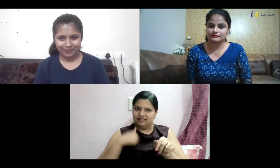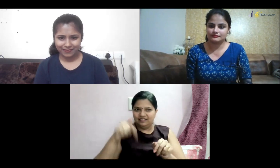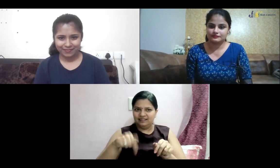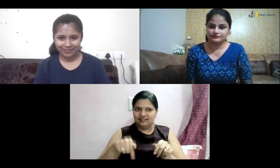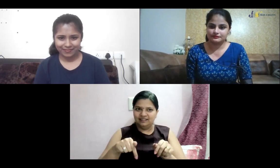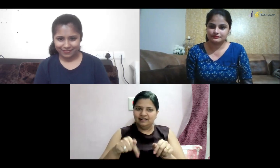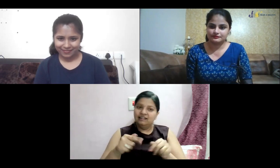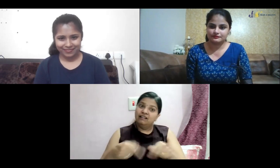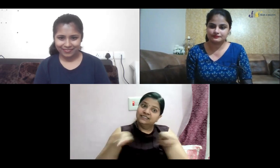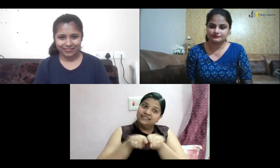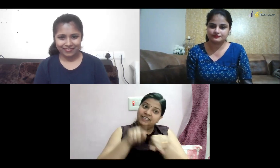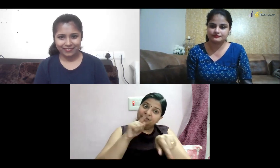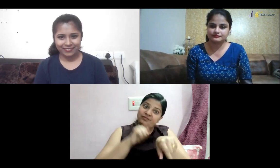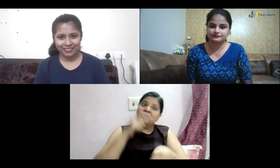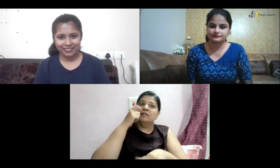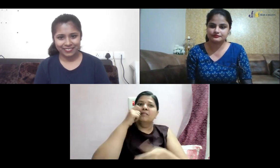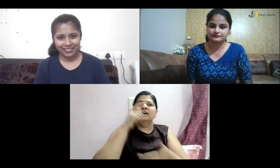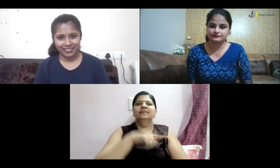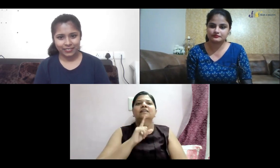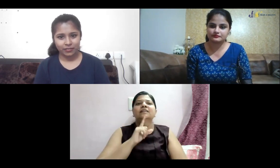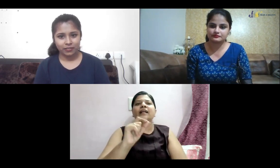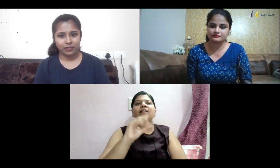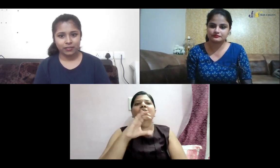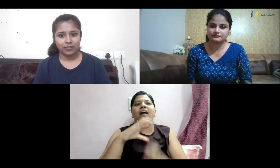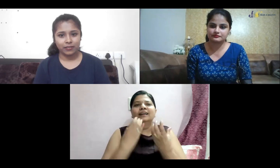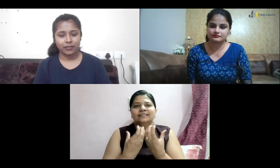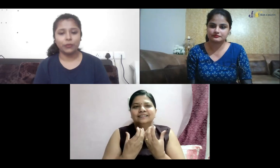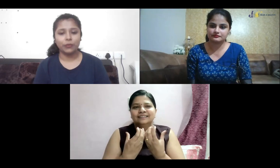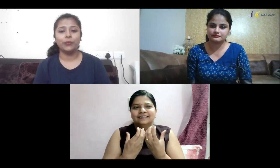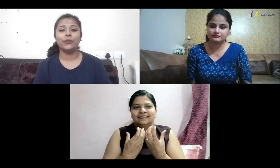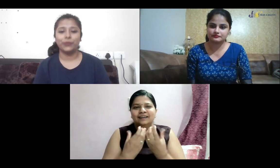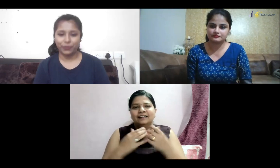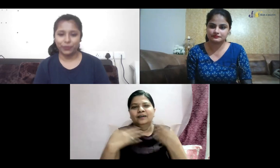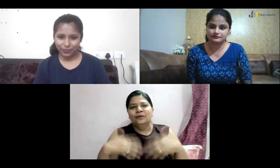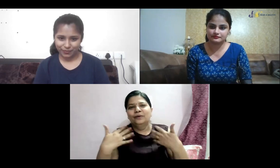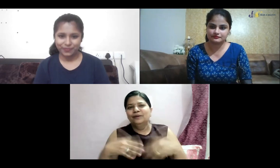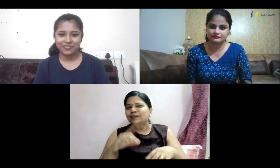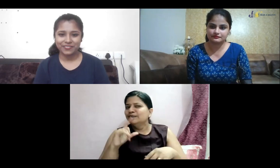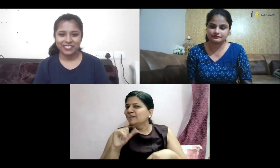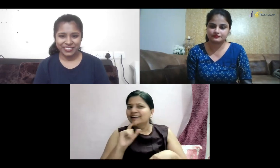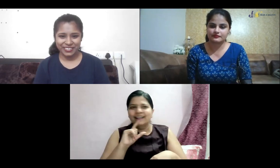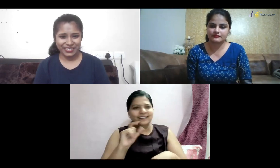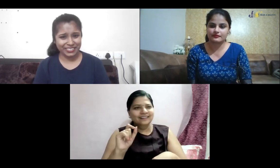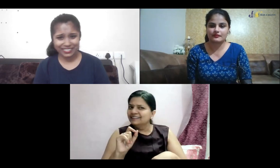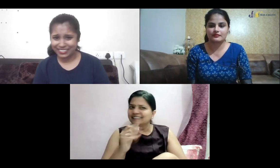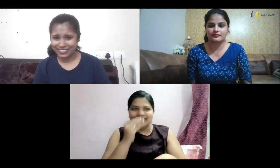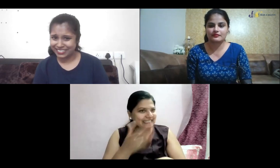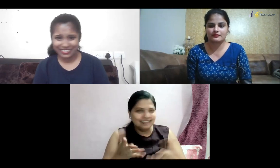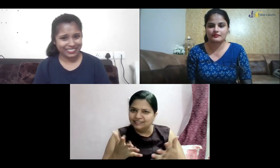one. So I'm studying for the sixth semester. Same time, my son is also studying the 10th standard. It's a board